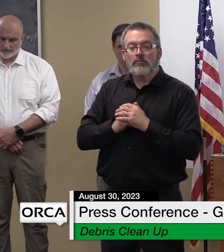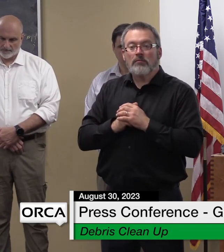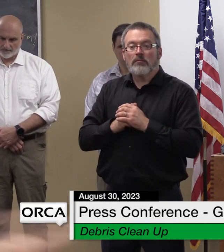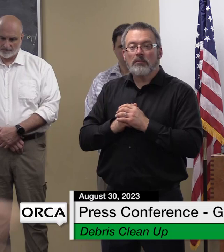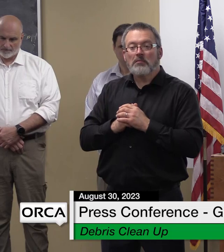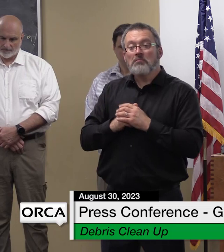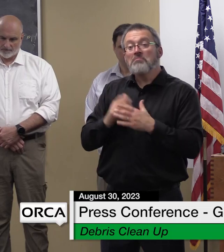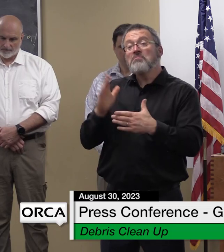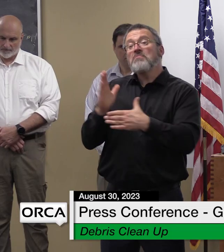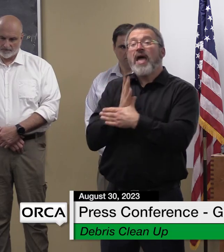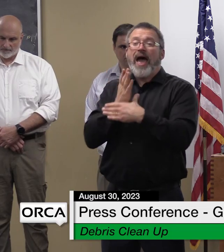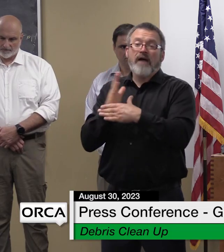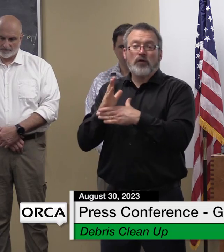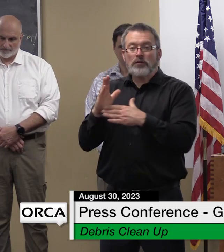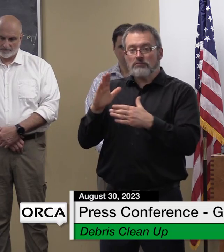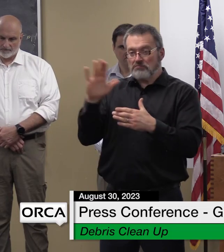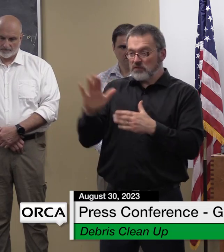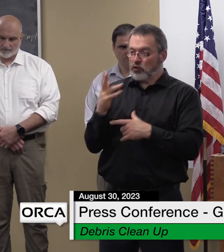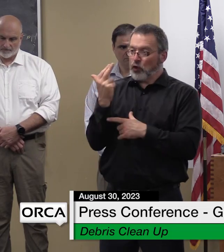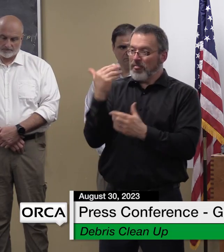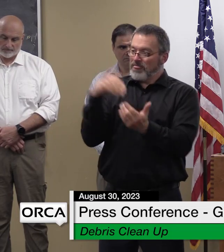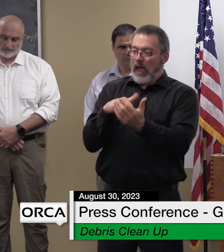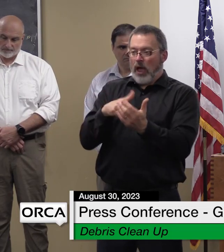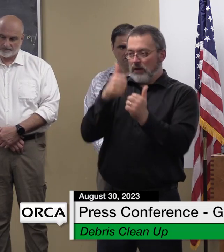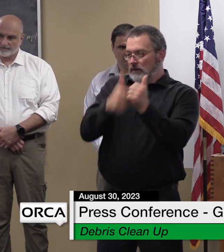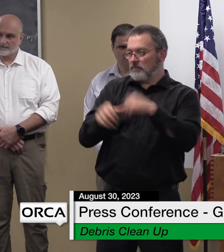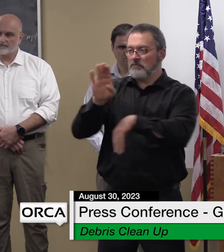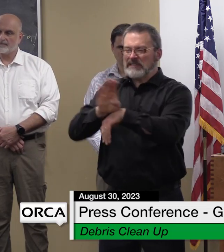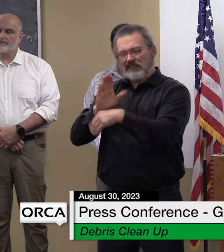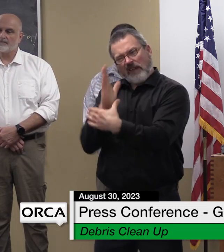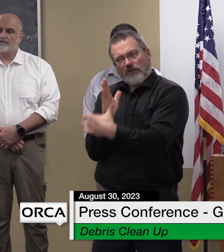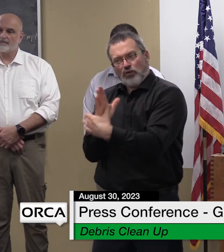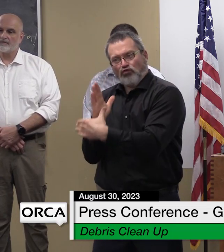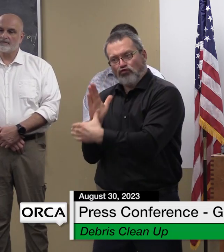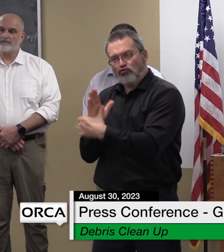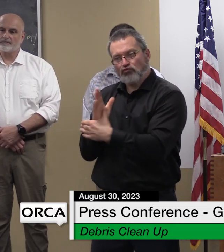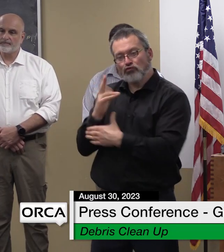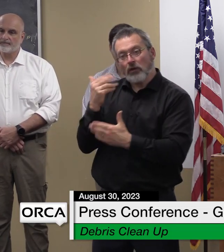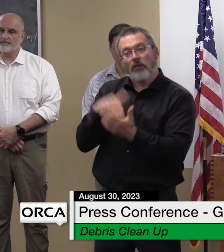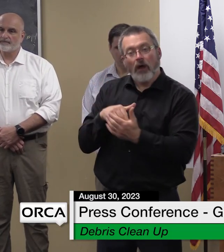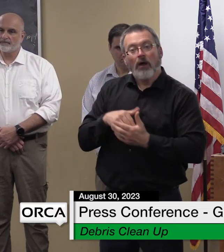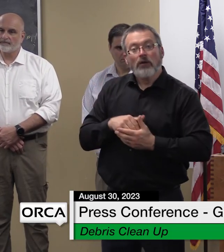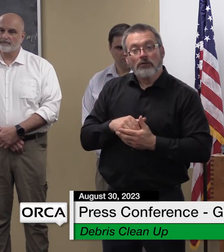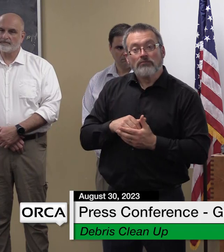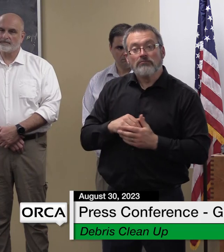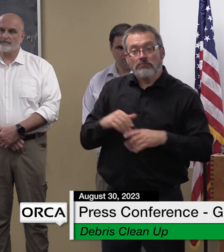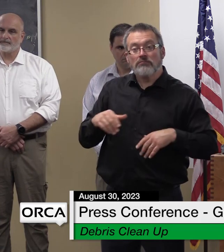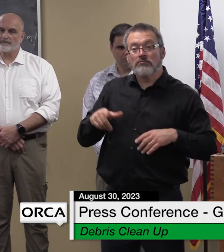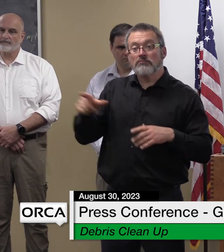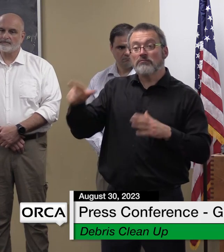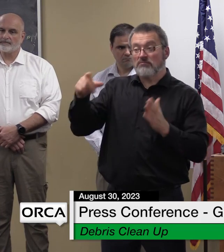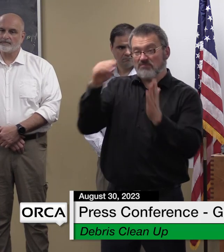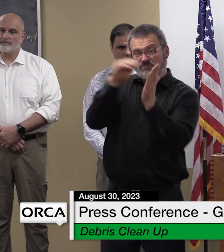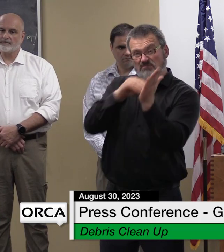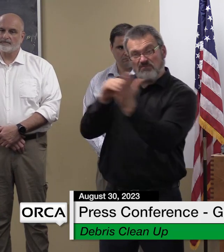is $13,000. Total damages for the applications that have been submitted is